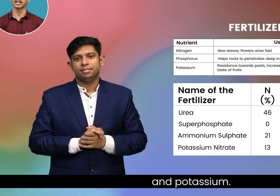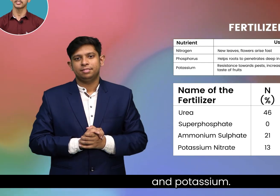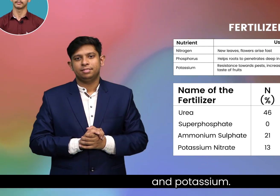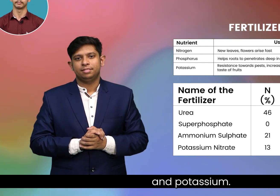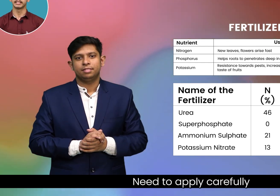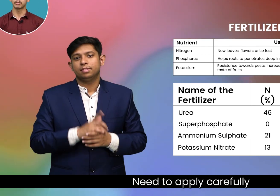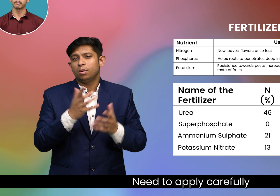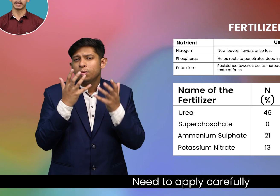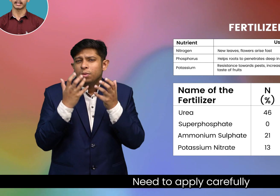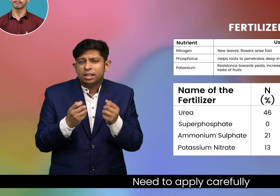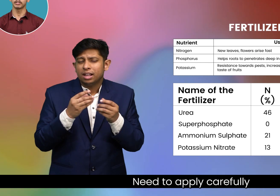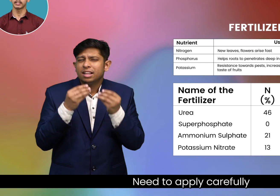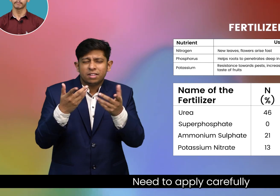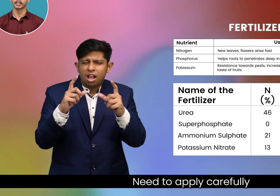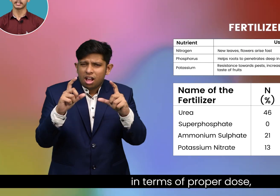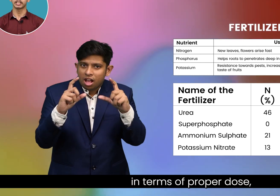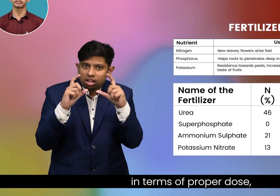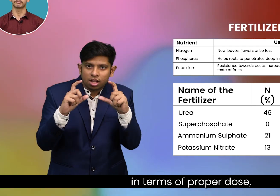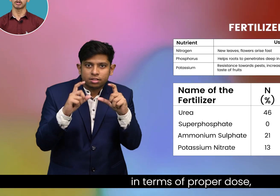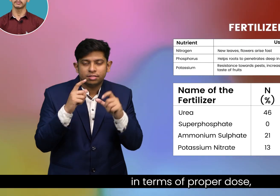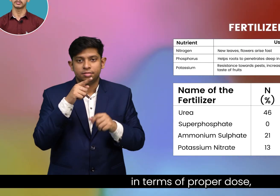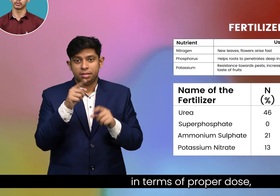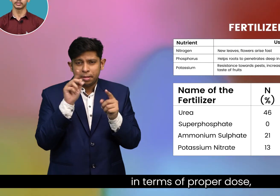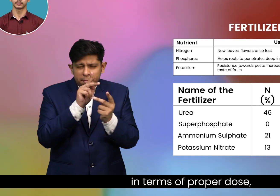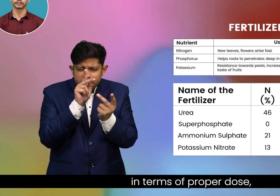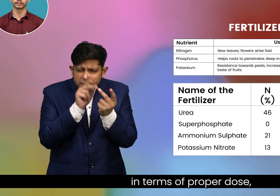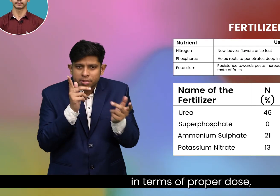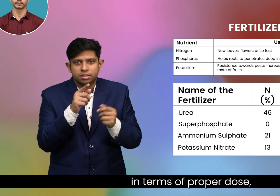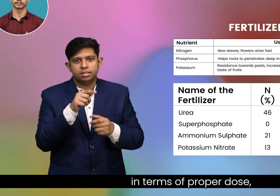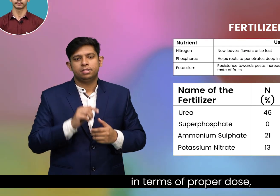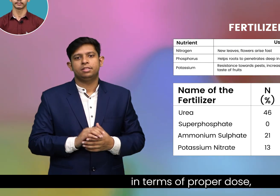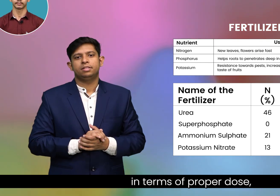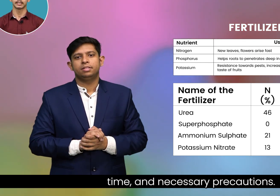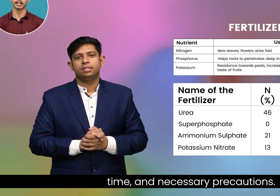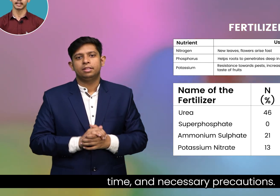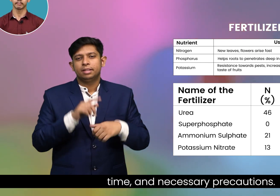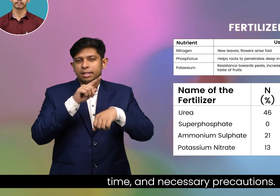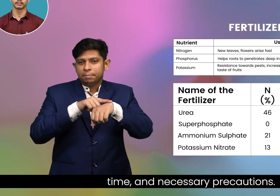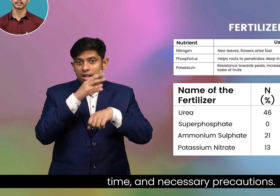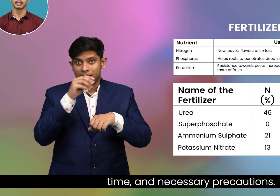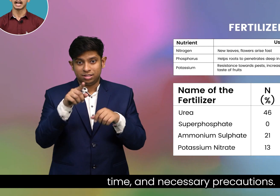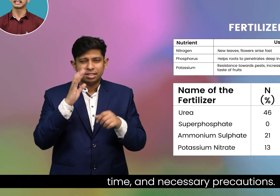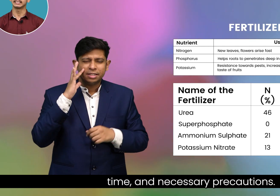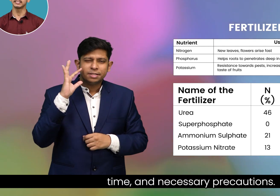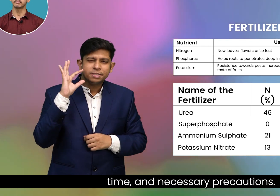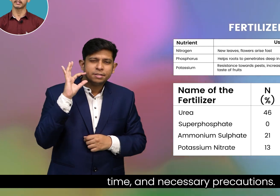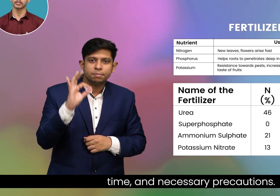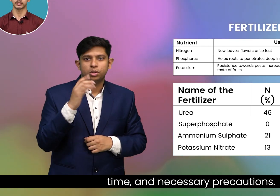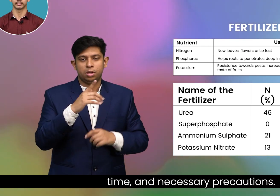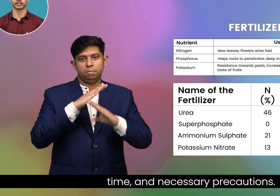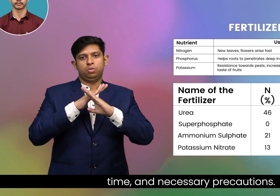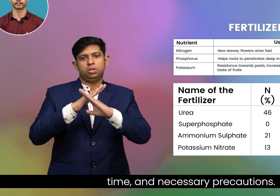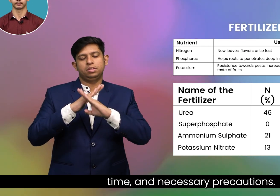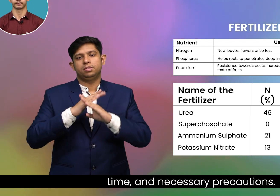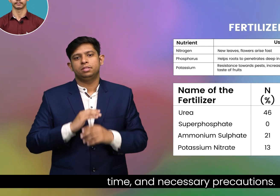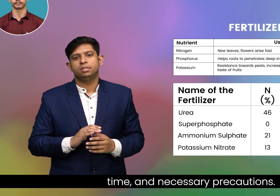and potassium. Need to apply carefully in terms of proper dose, time and necessary